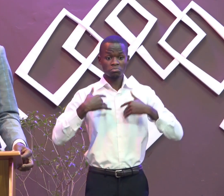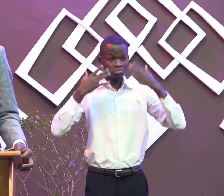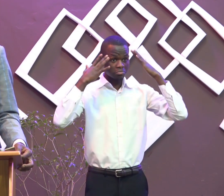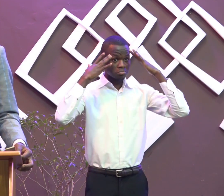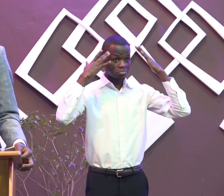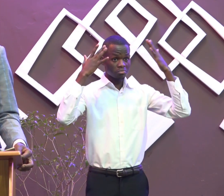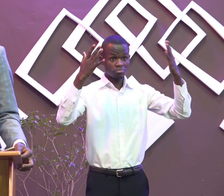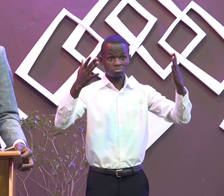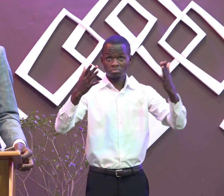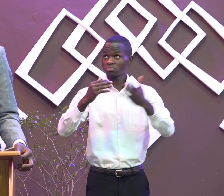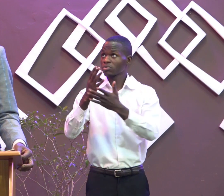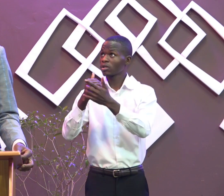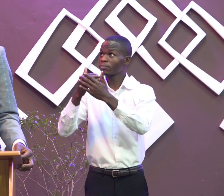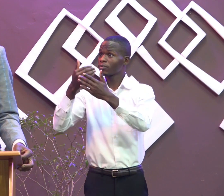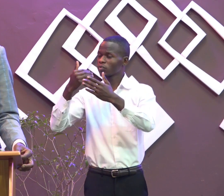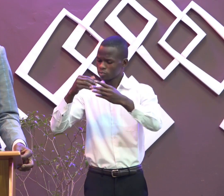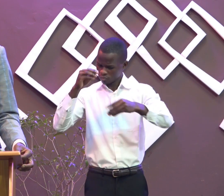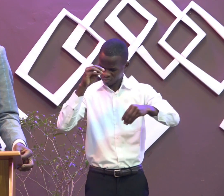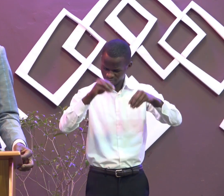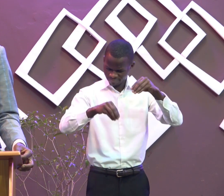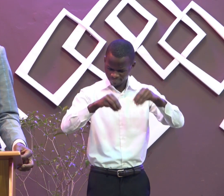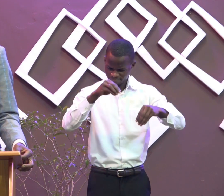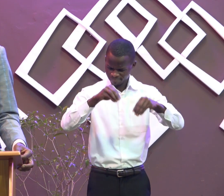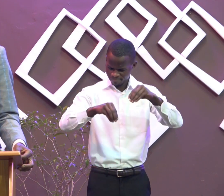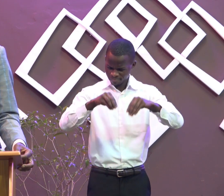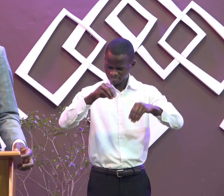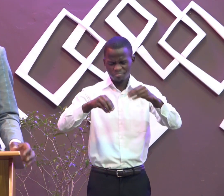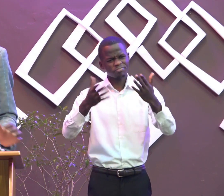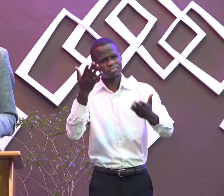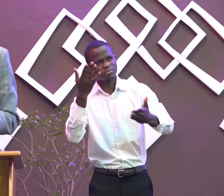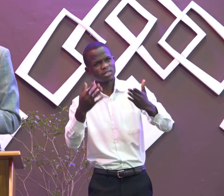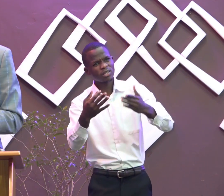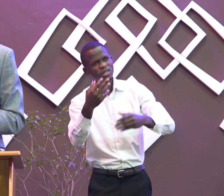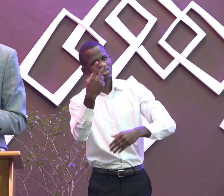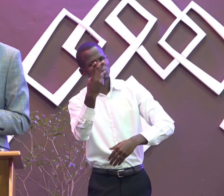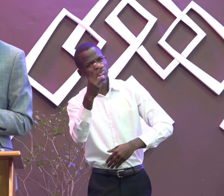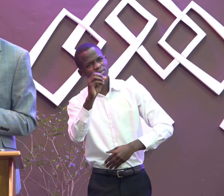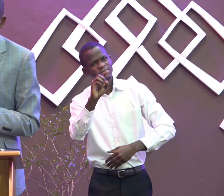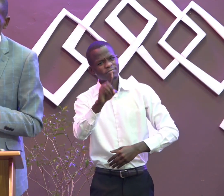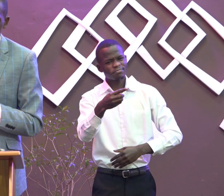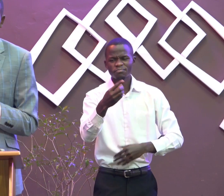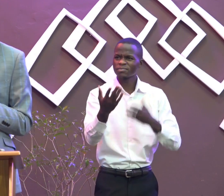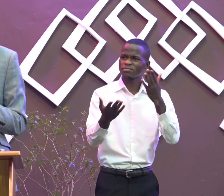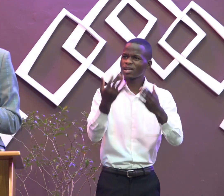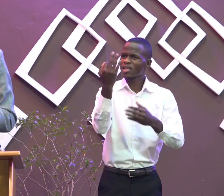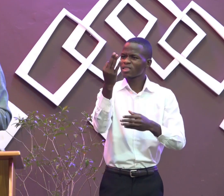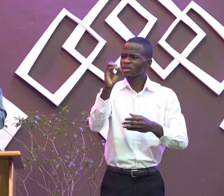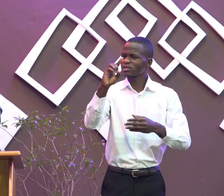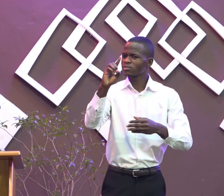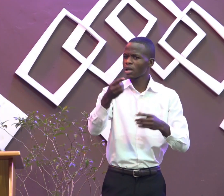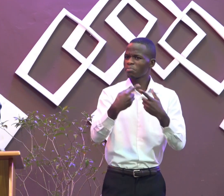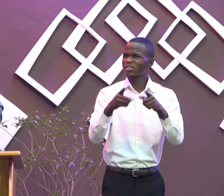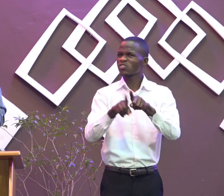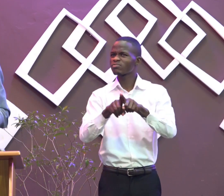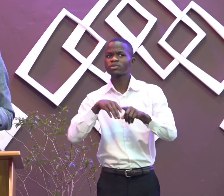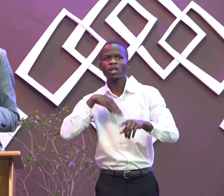tozanga okuwaayo ebiweebwayo bajaberanga emitwalo ngoba esatu obanga olusi tegiwera. I don't remember